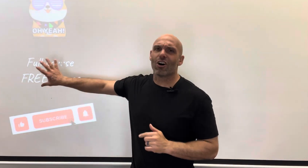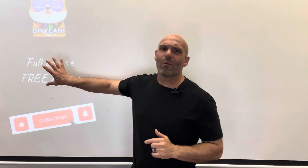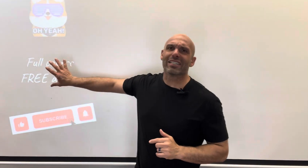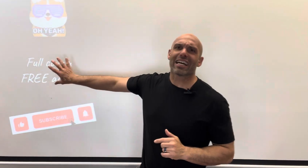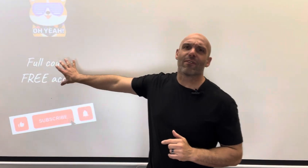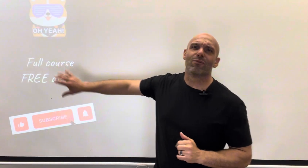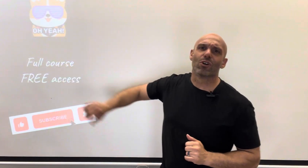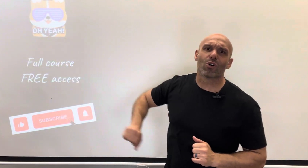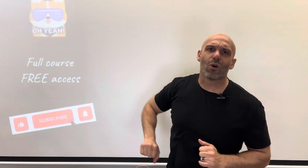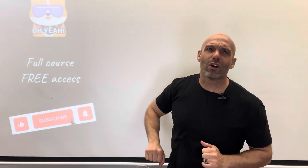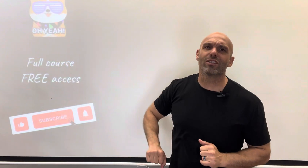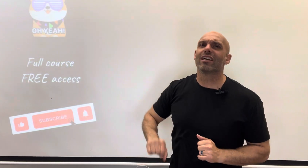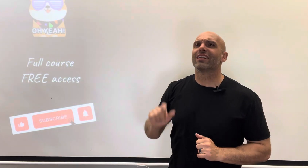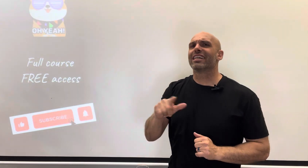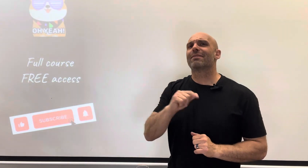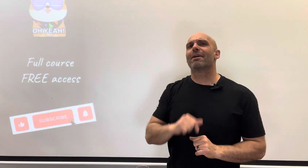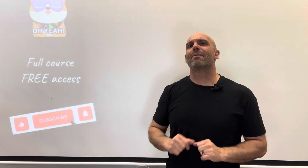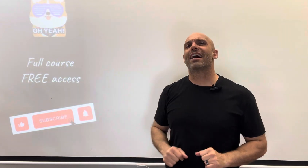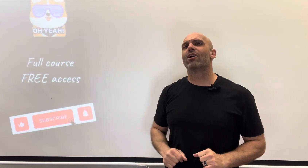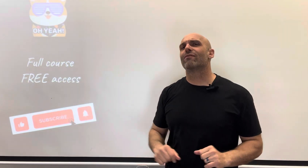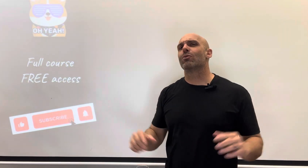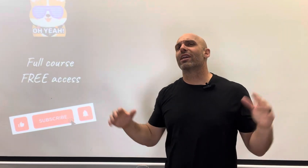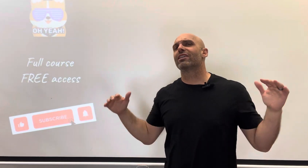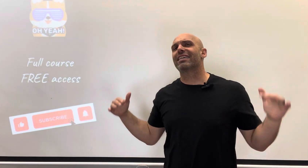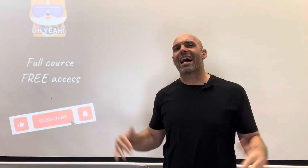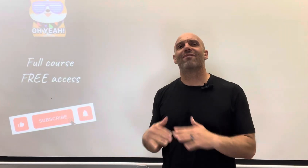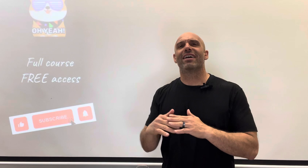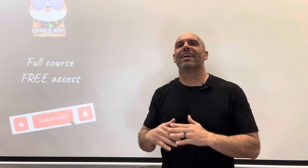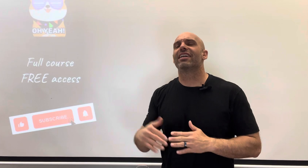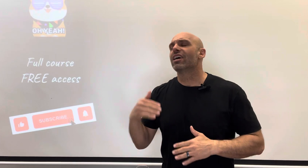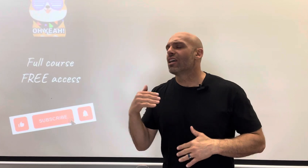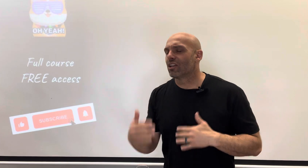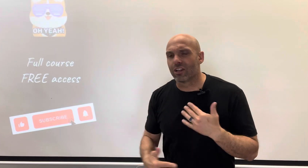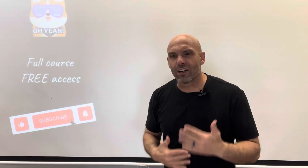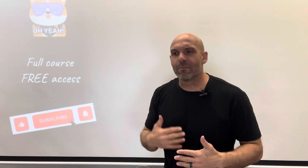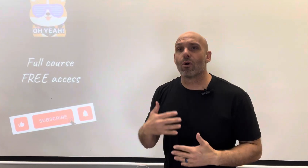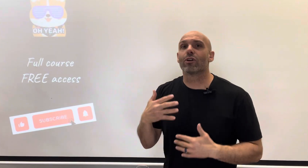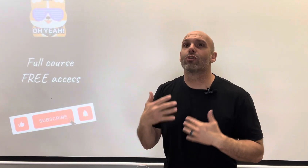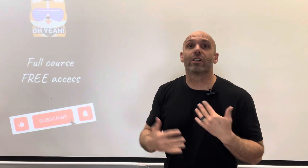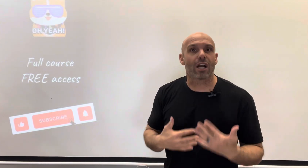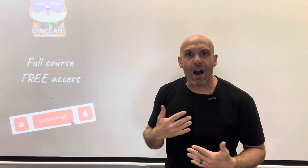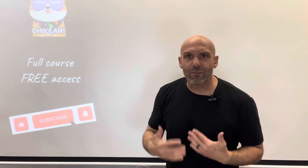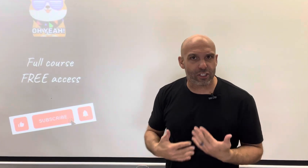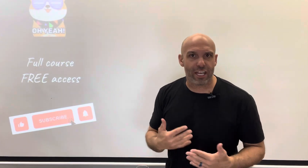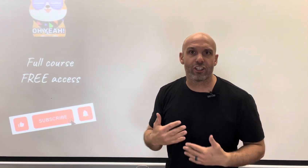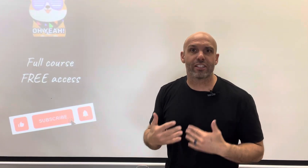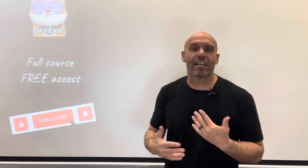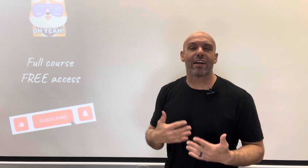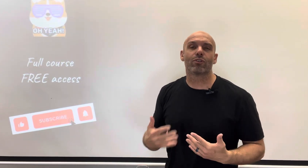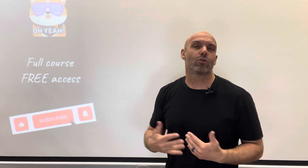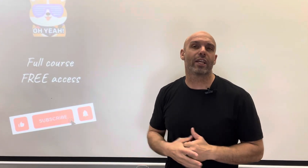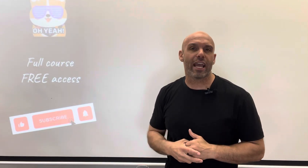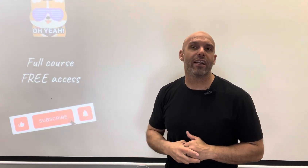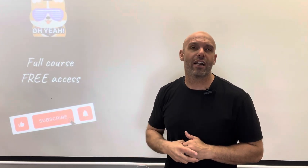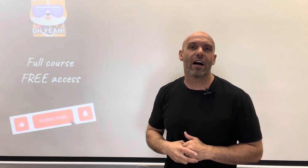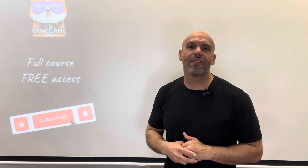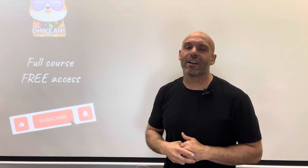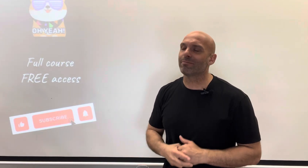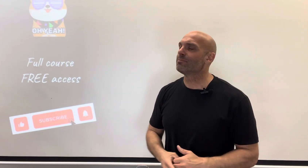always, I got a full course, link in my bio if you want to dive in, learn more through the conversations that I've created on there.